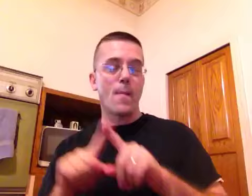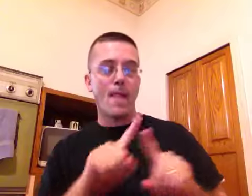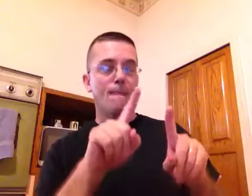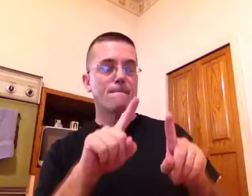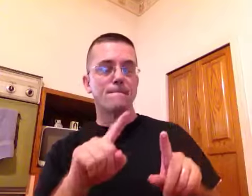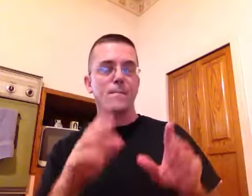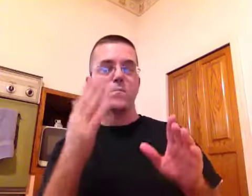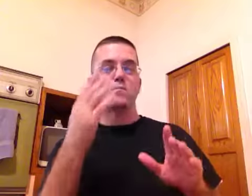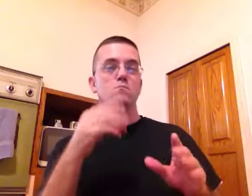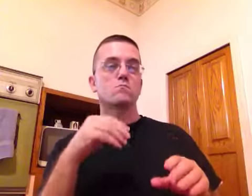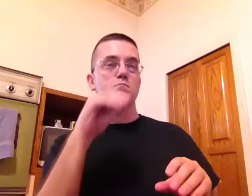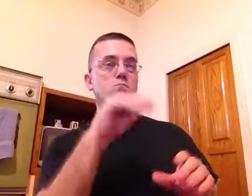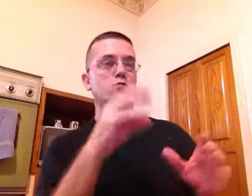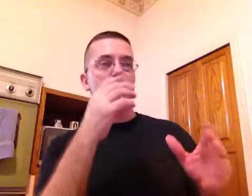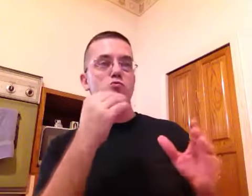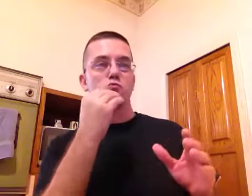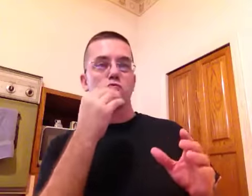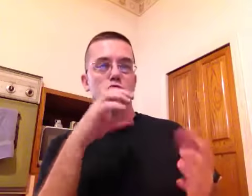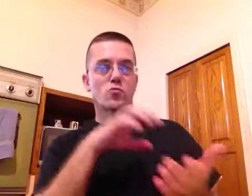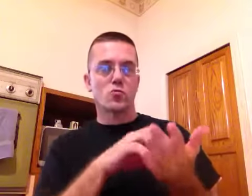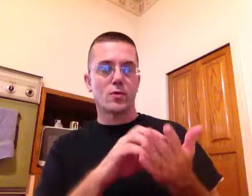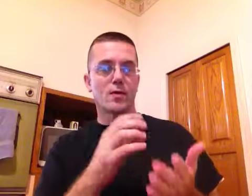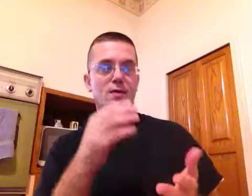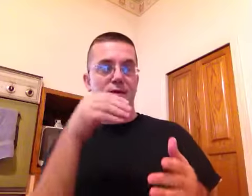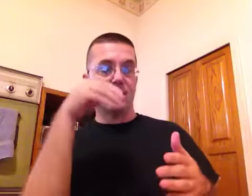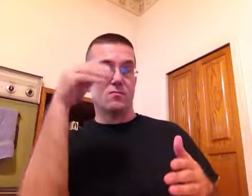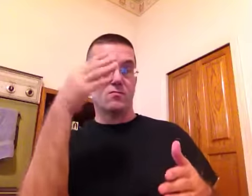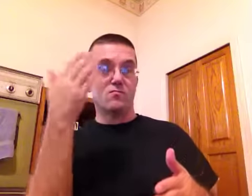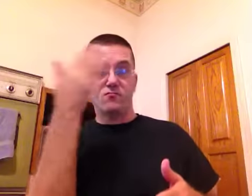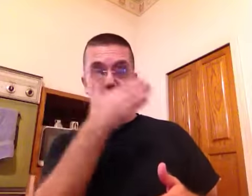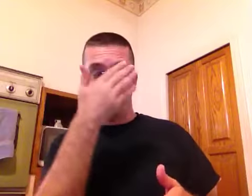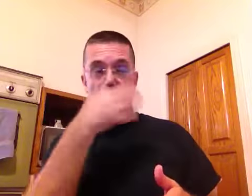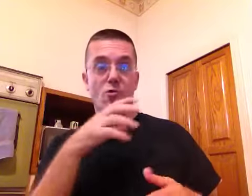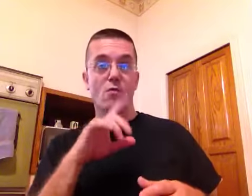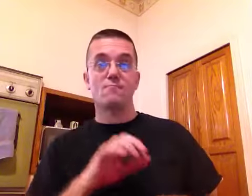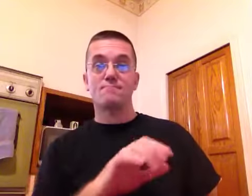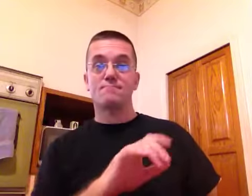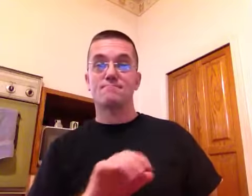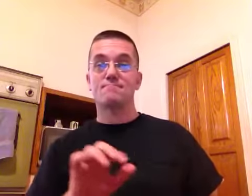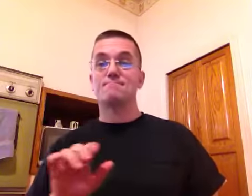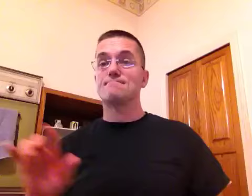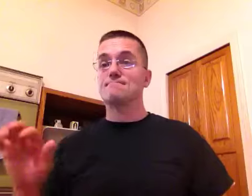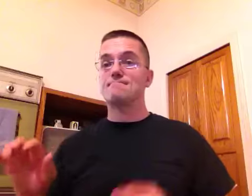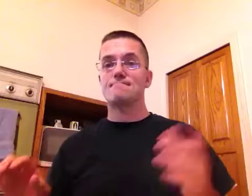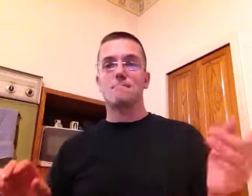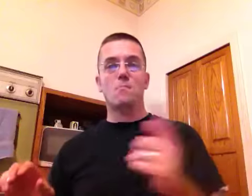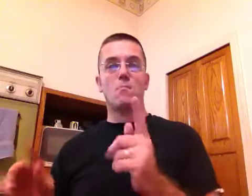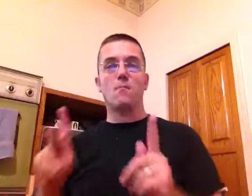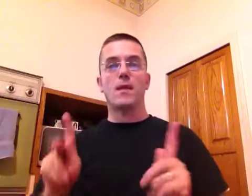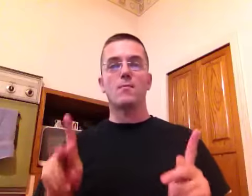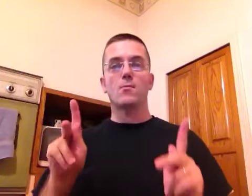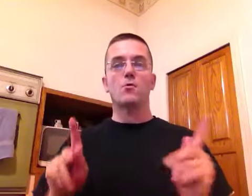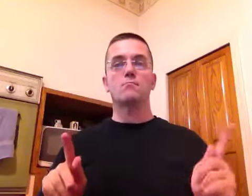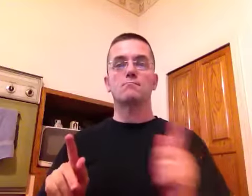register for some things and try to increase your volume and increase your production level, which means you're probably going to have to outsource some